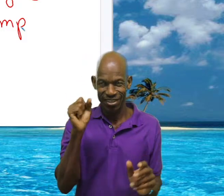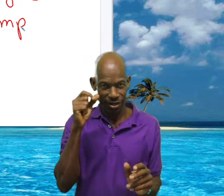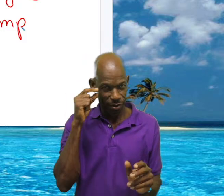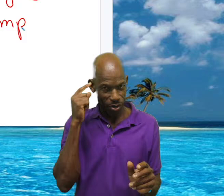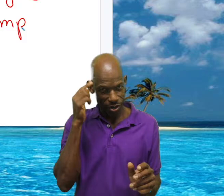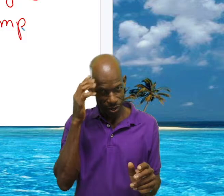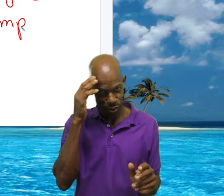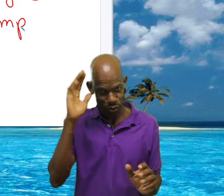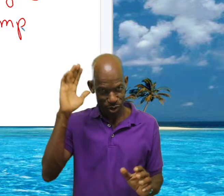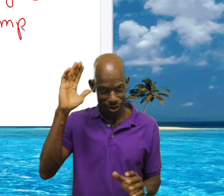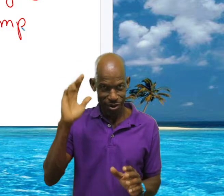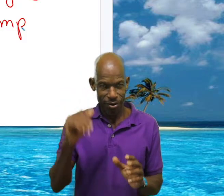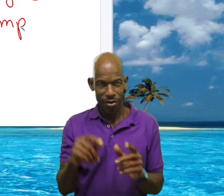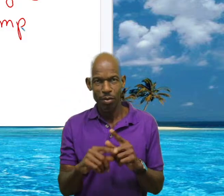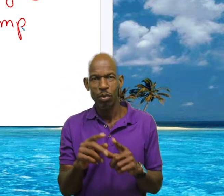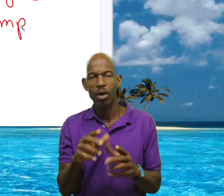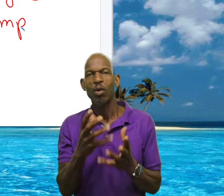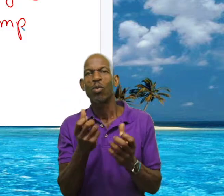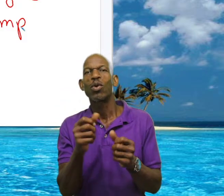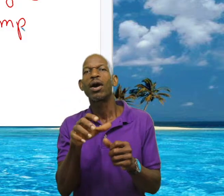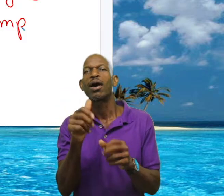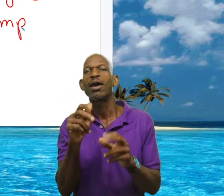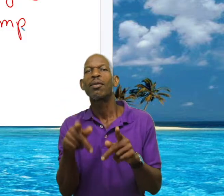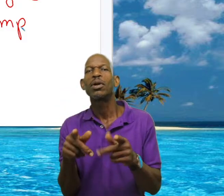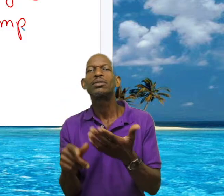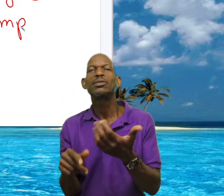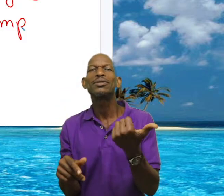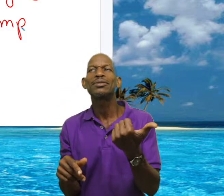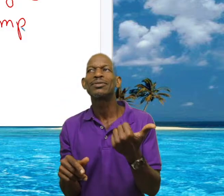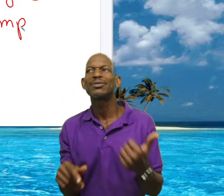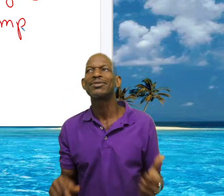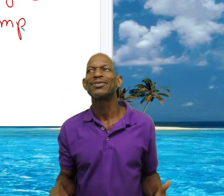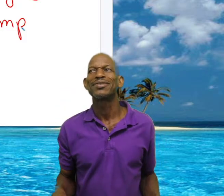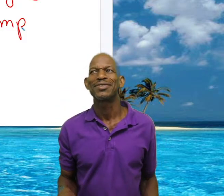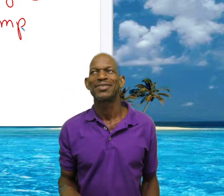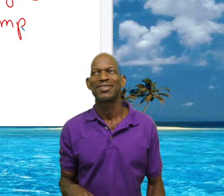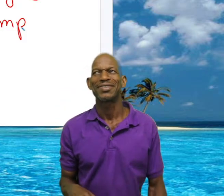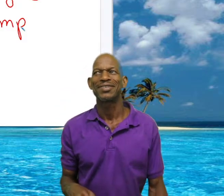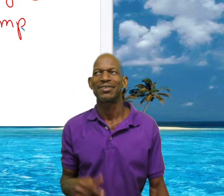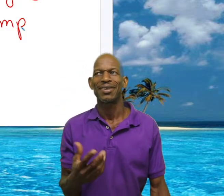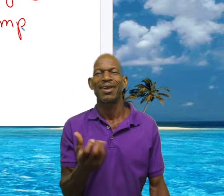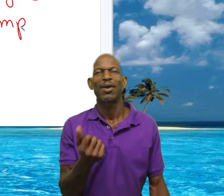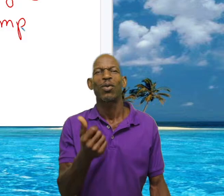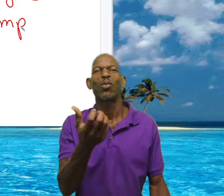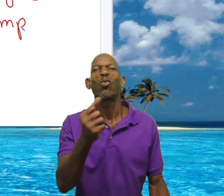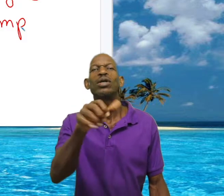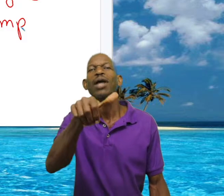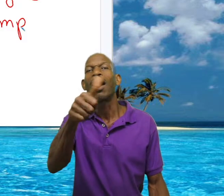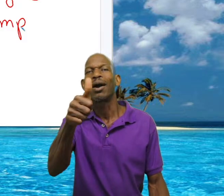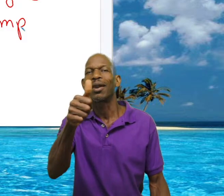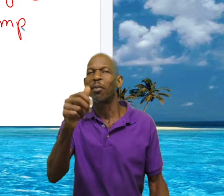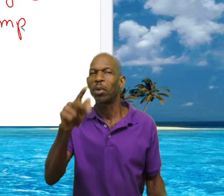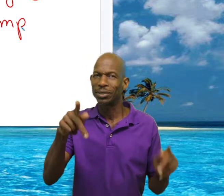up. I know you want to give me the word, but I don't want the word from you. I want it from Adana,